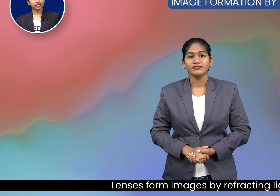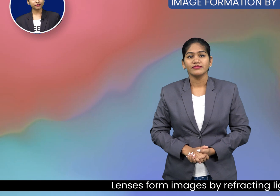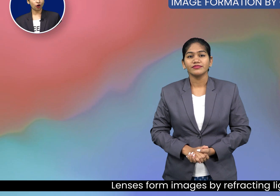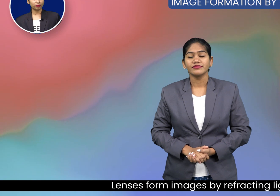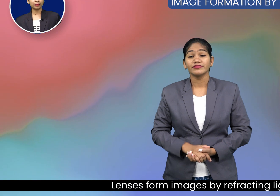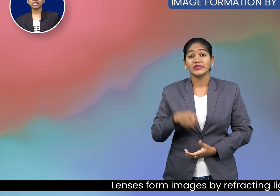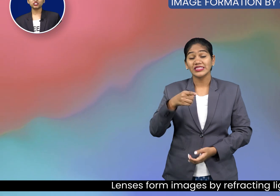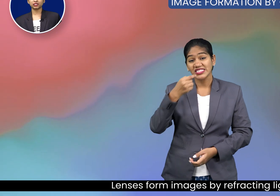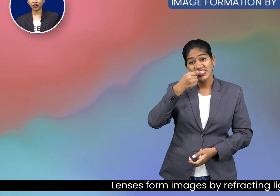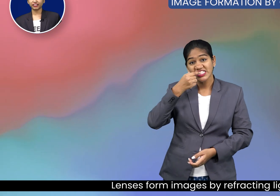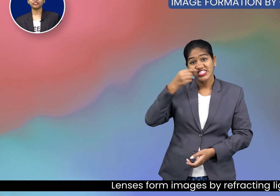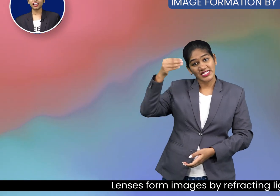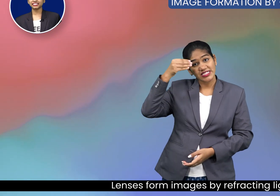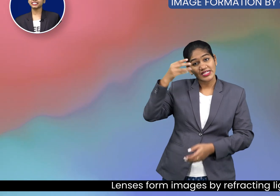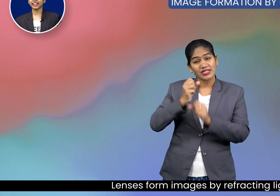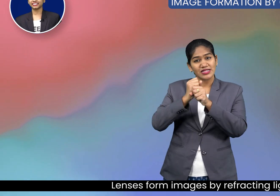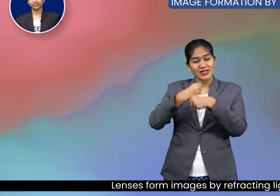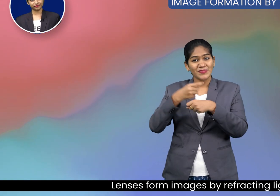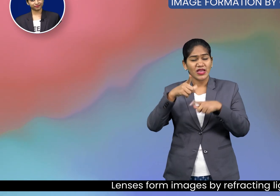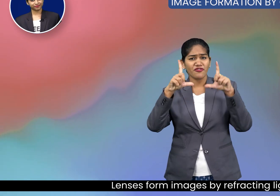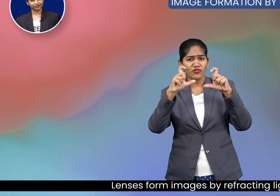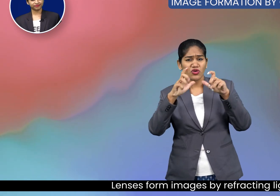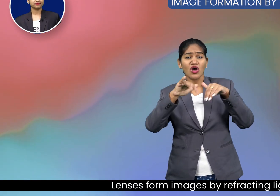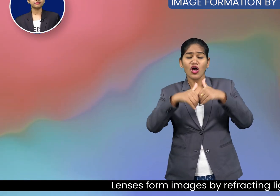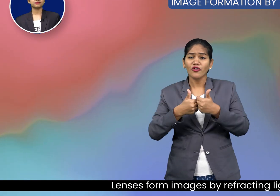Lenses form images by refracting light.